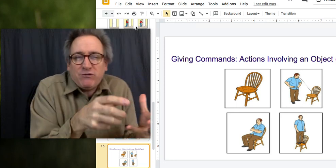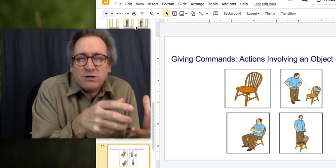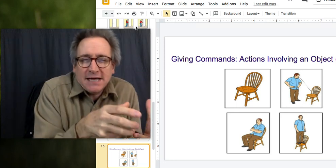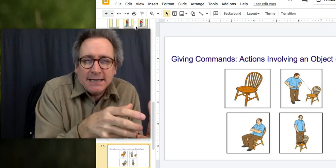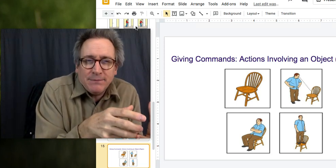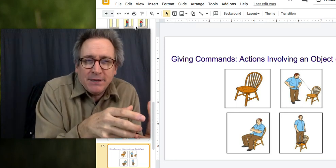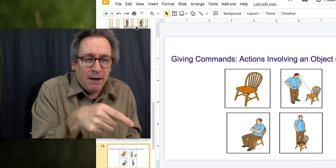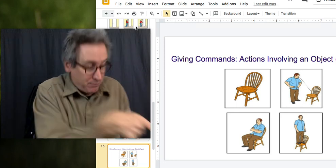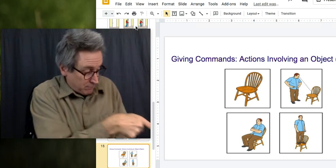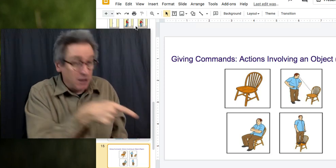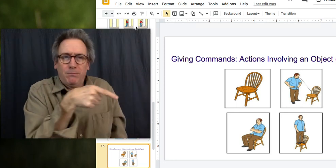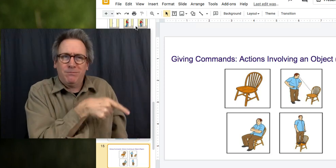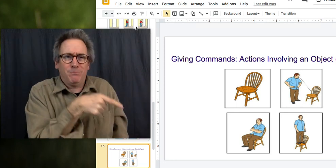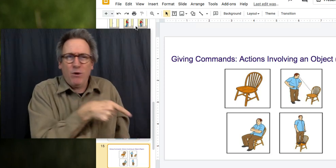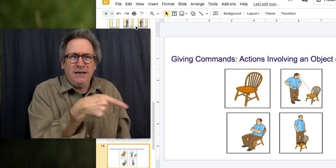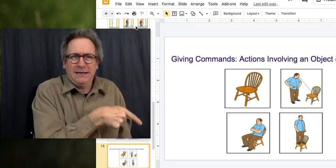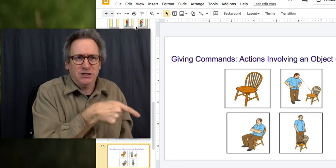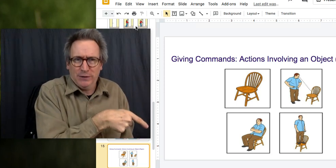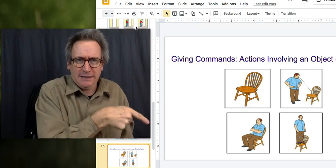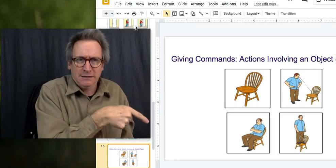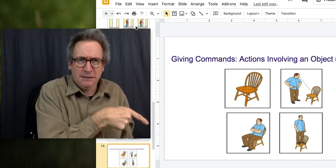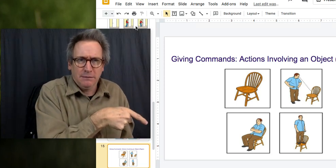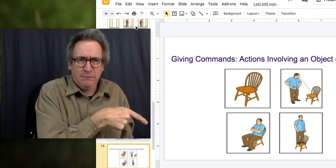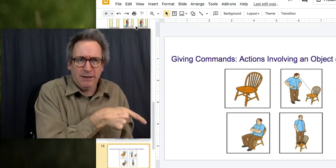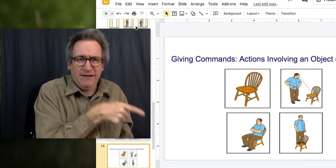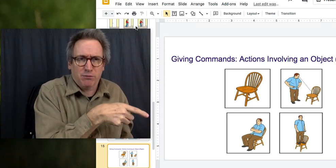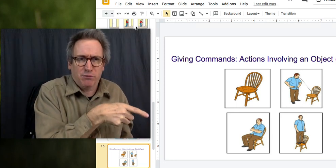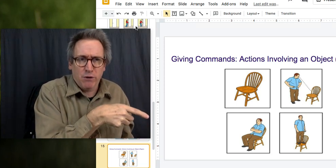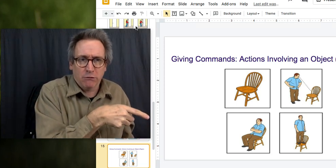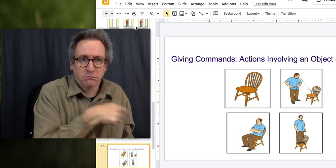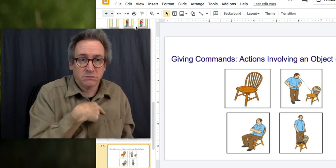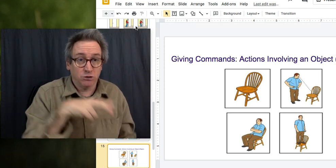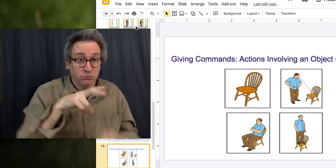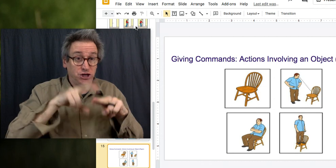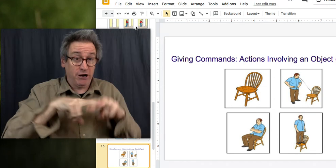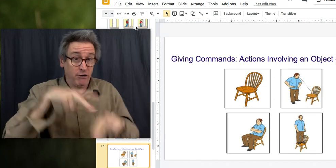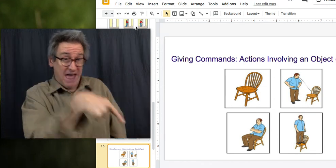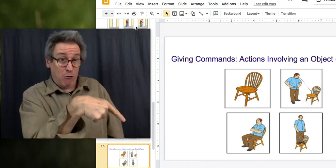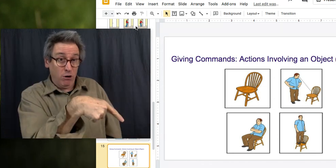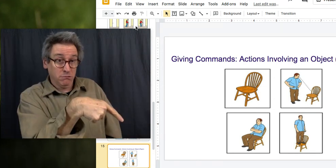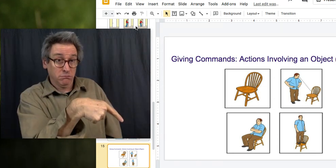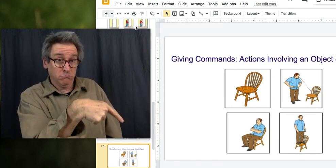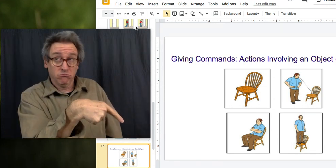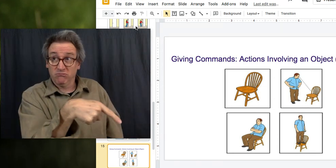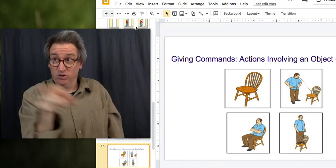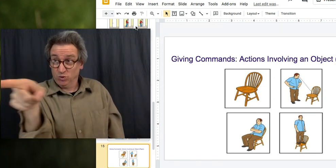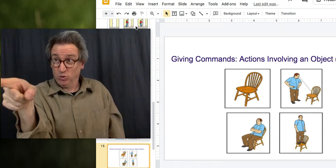if you're setting something up, pointing to it, give it a pronoun. So chair, that one.